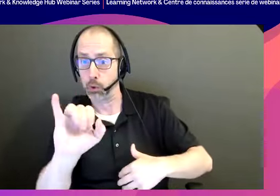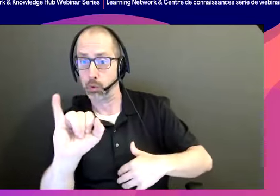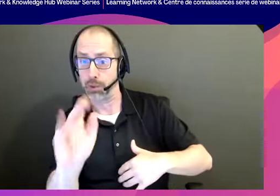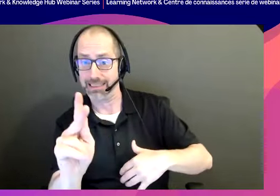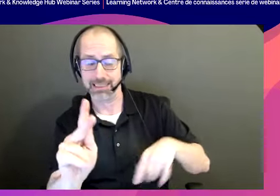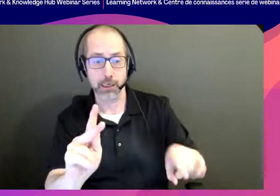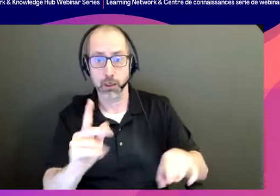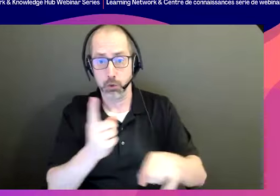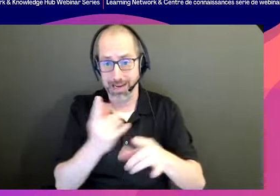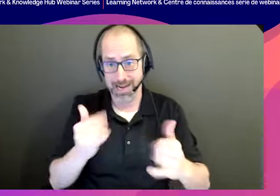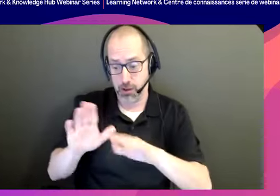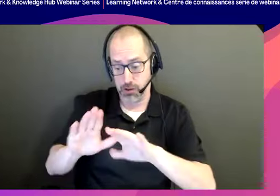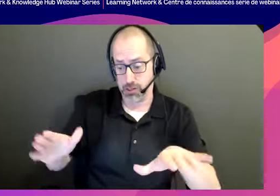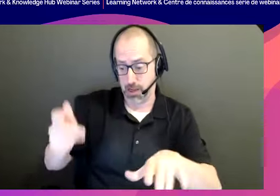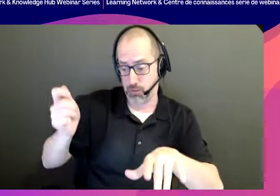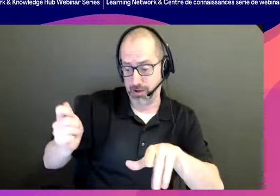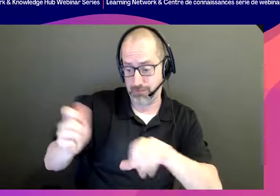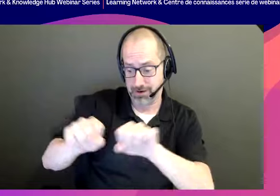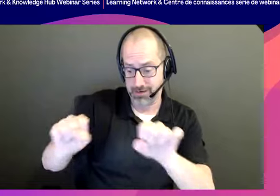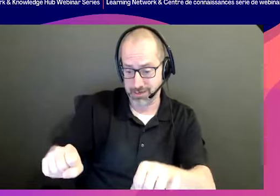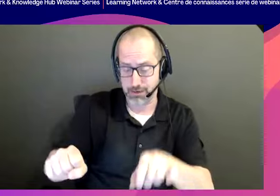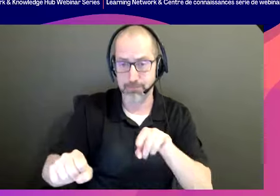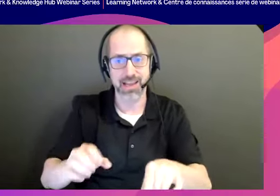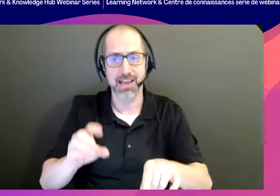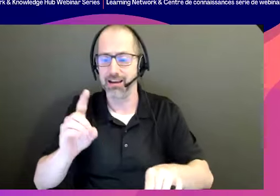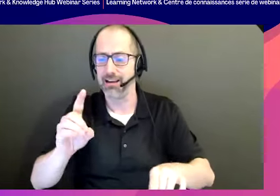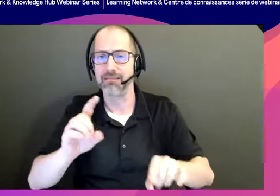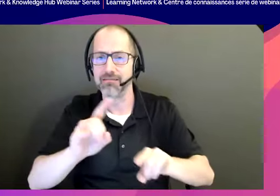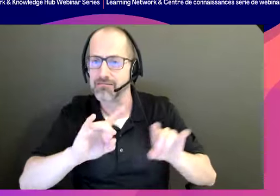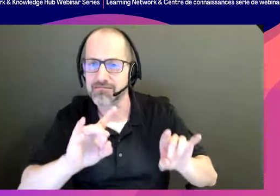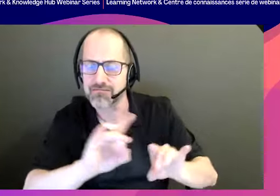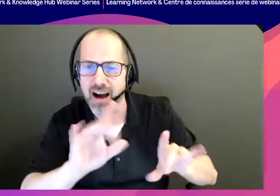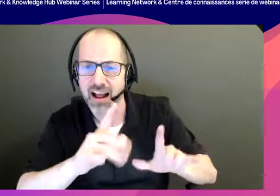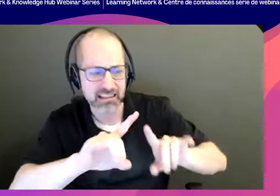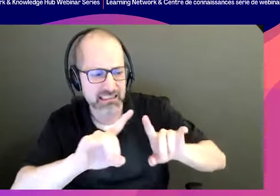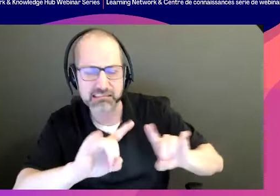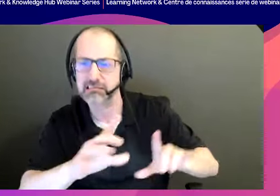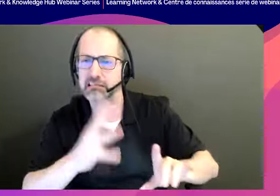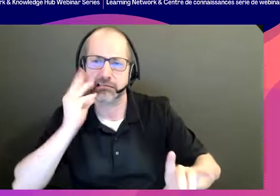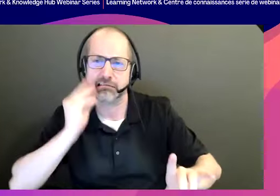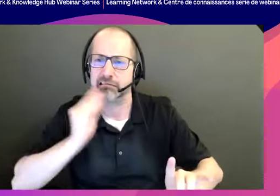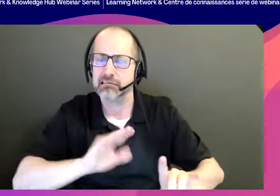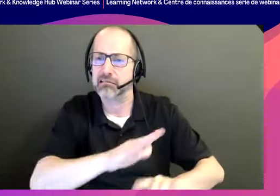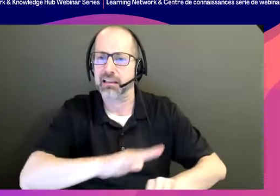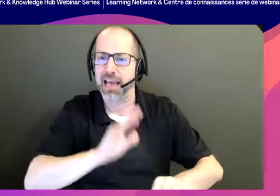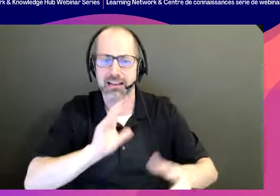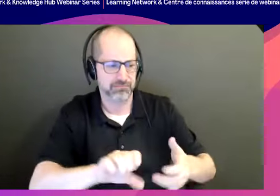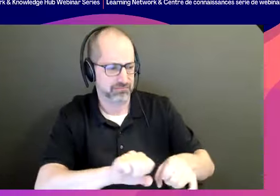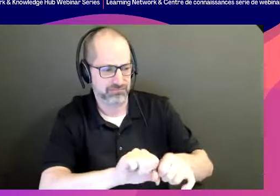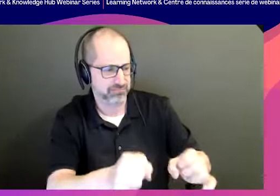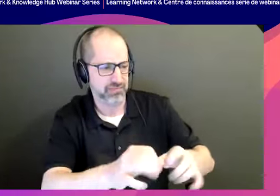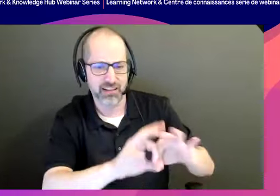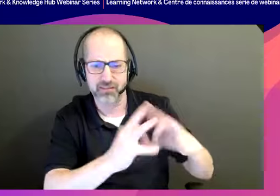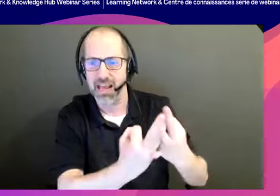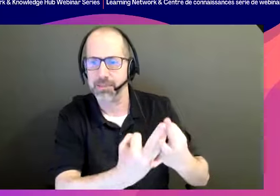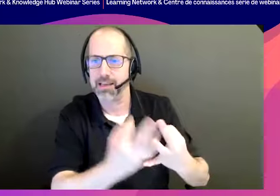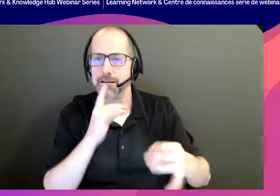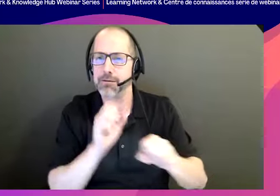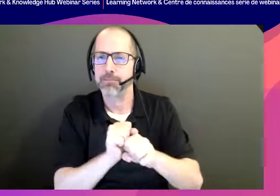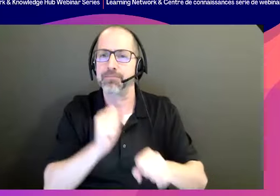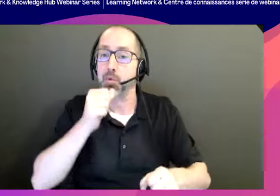welfare system, families experience state-based violence that ruptures family structures, contributes to marginalizing women, and